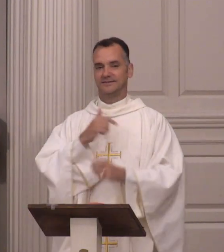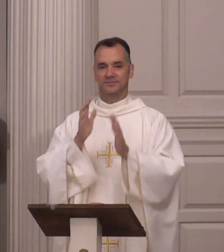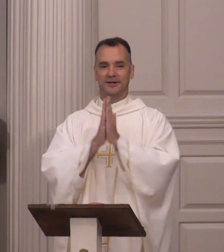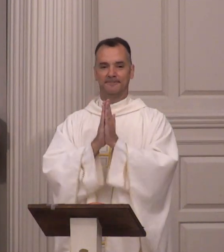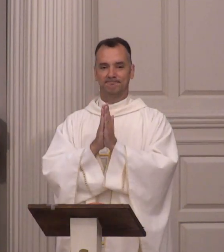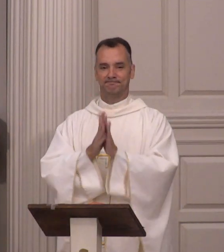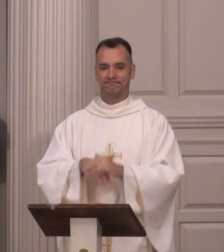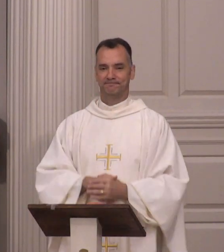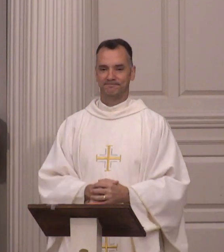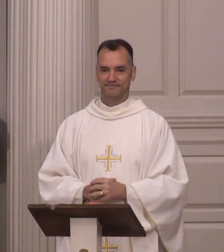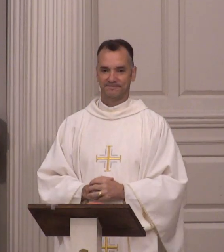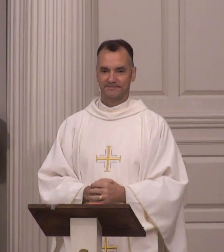Let us pray.